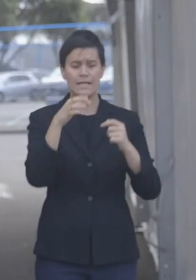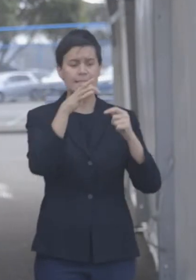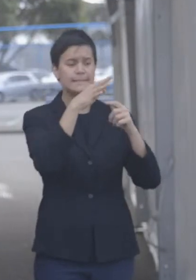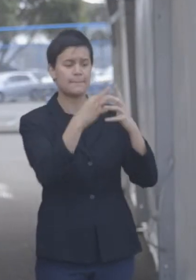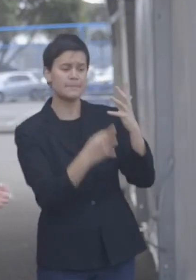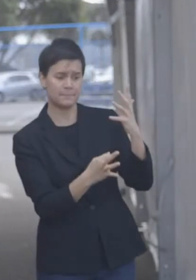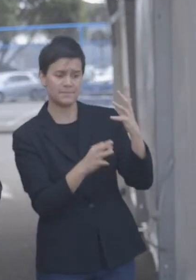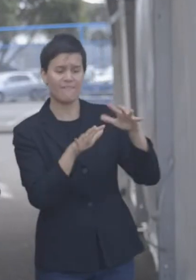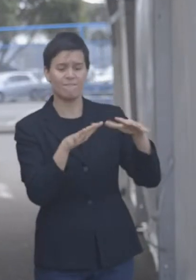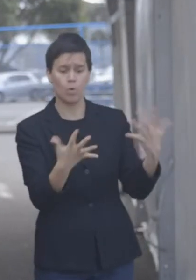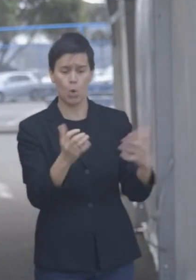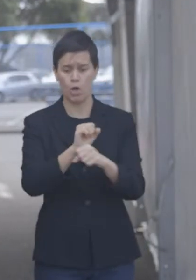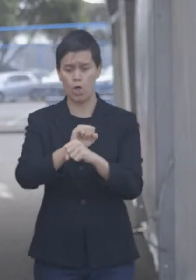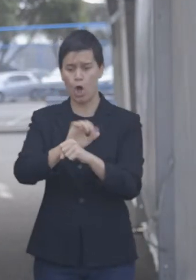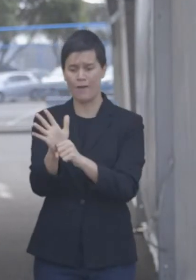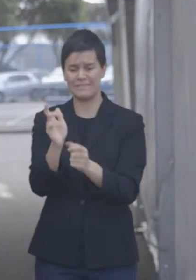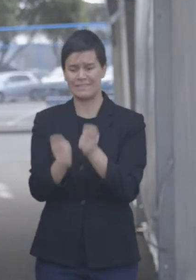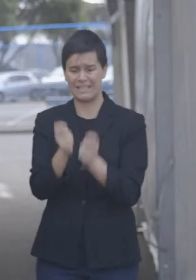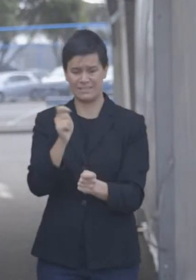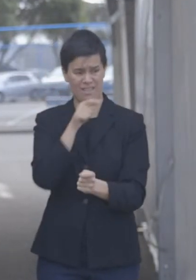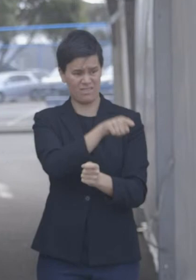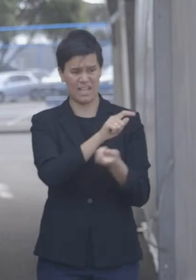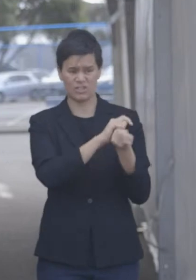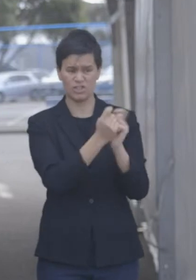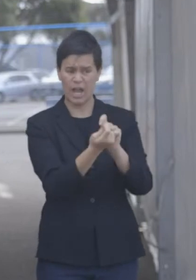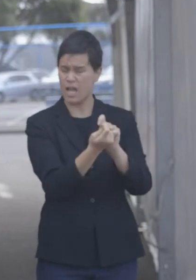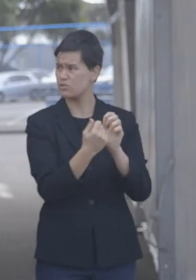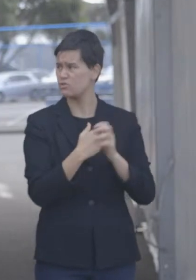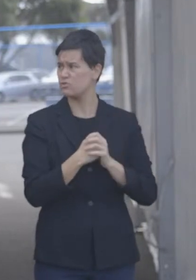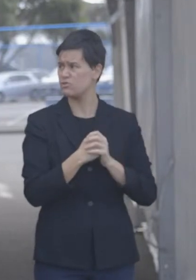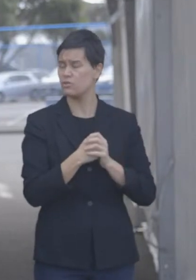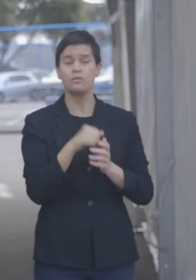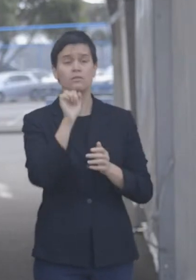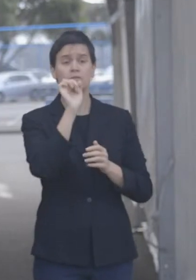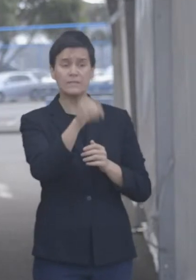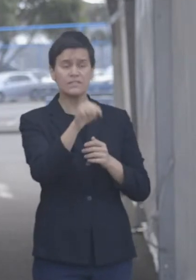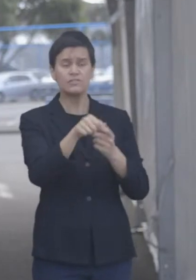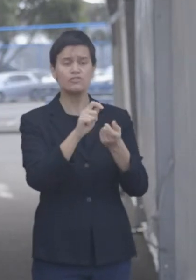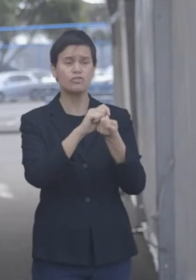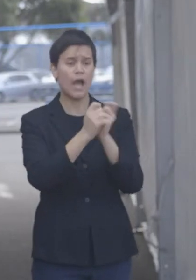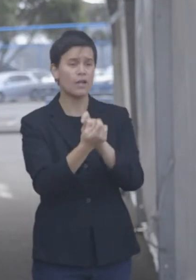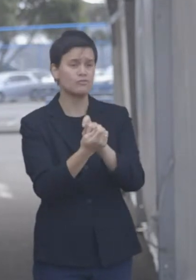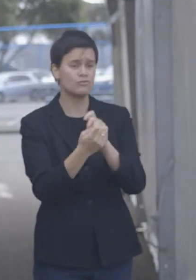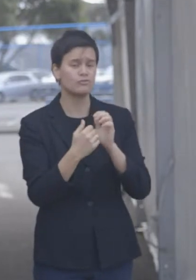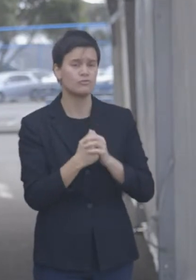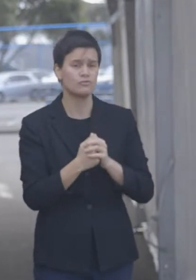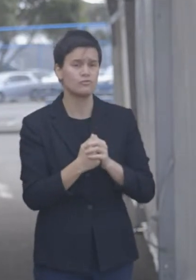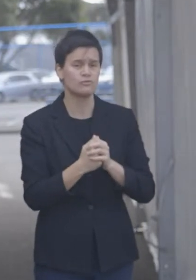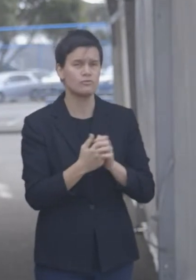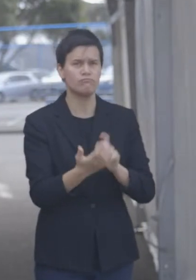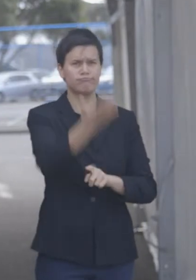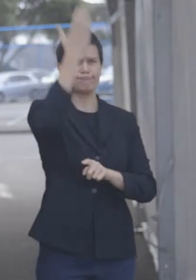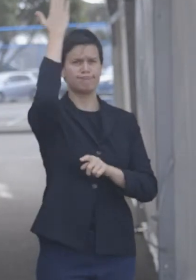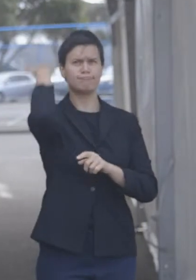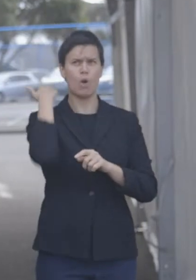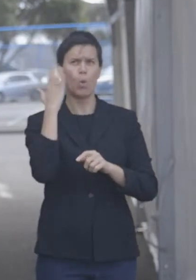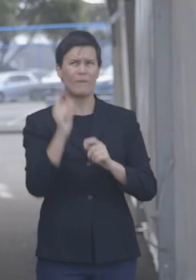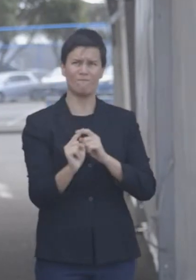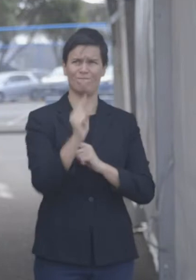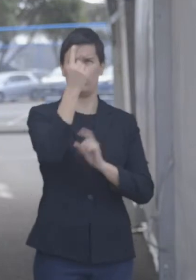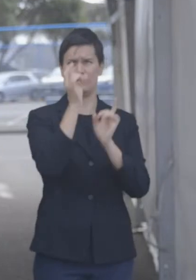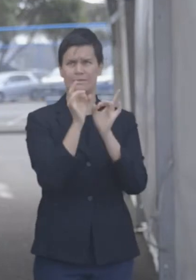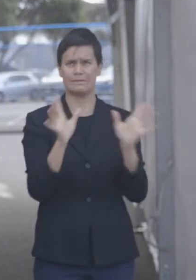Oh, it has from when we first learned about COVID. You'll recall that right at the start, the case definition being used internationally was actually